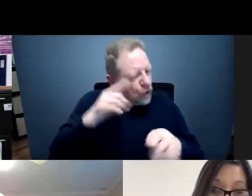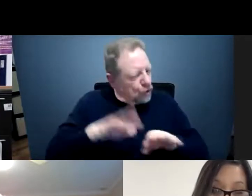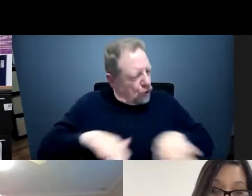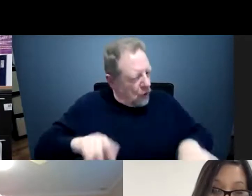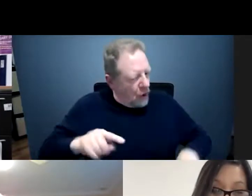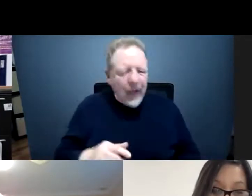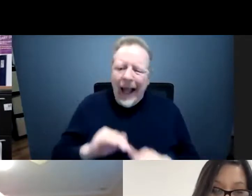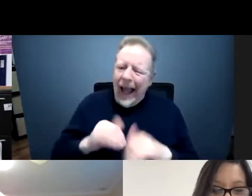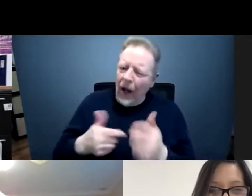to come to Rhode Island?